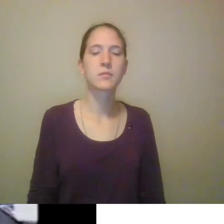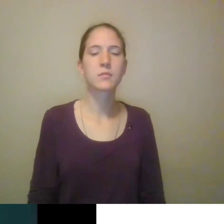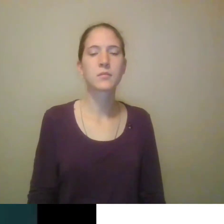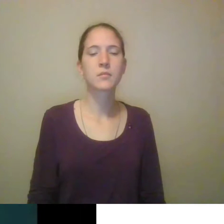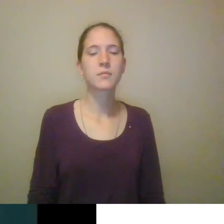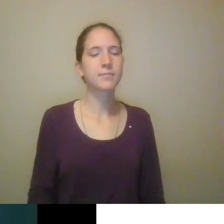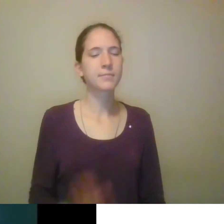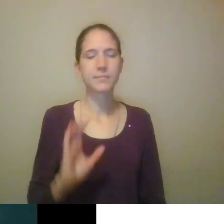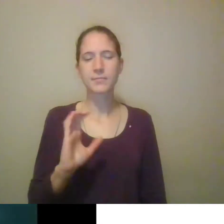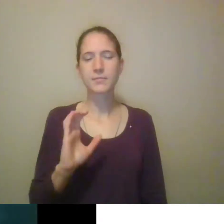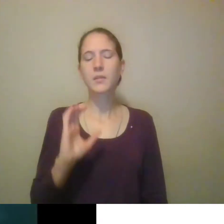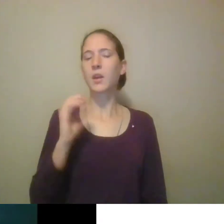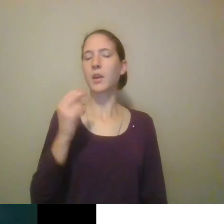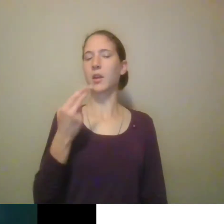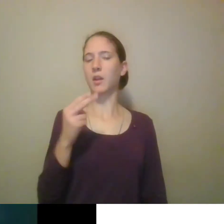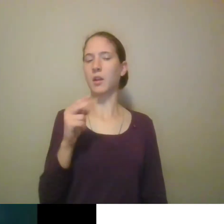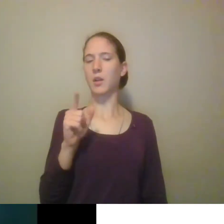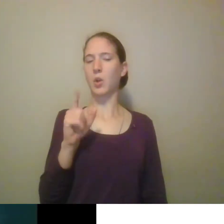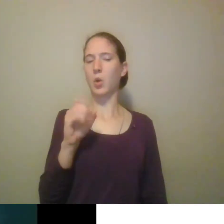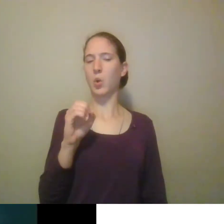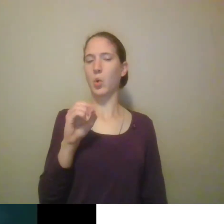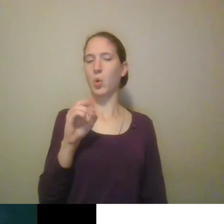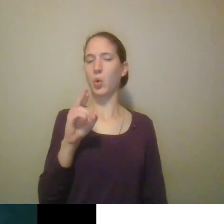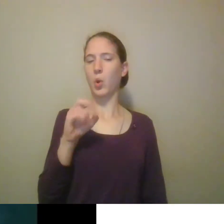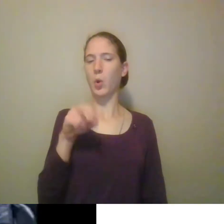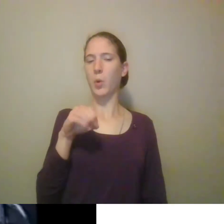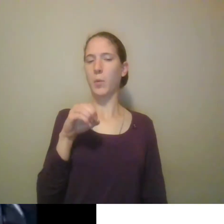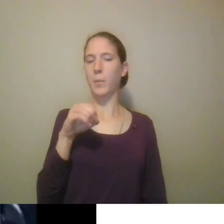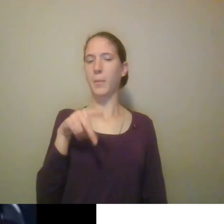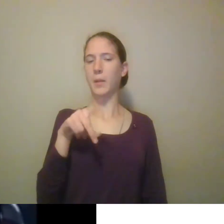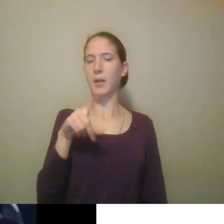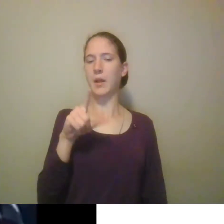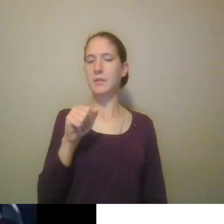protoplasmic streaming is that movement again in the cell. Will?